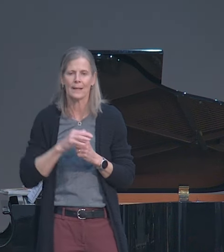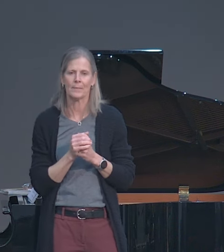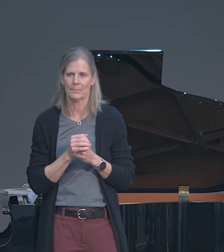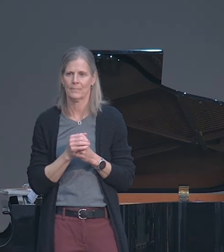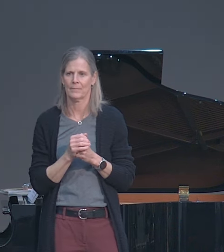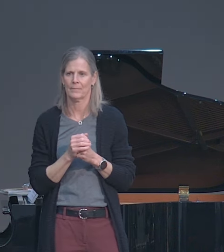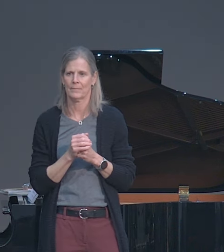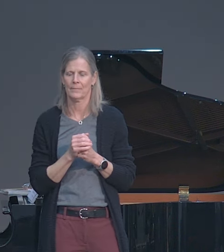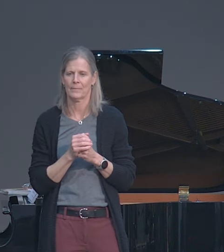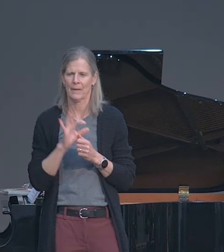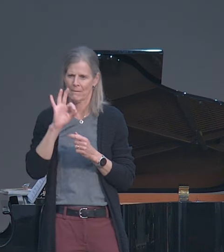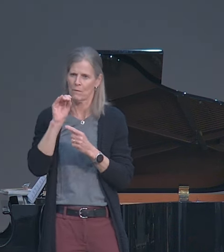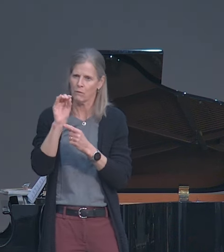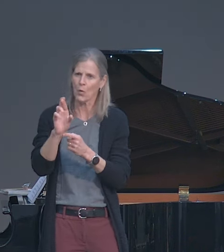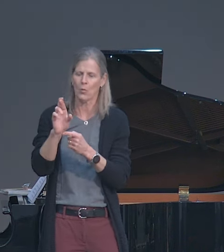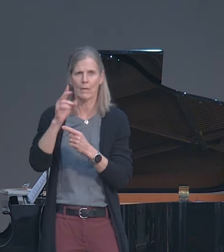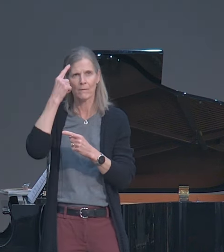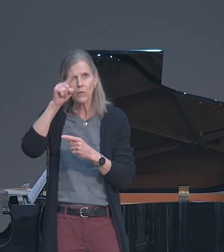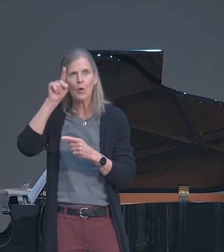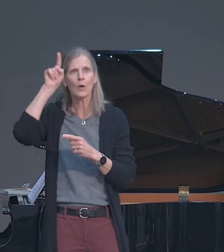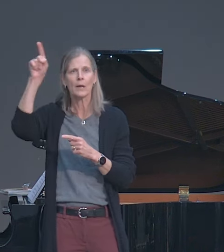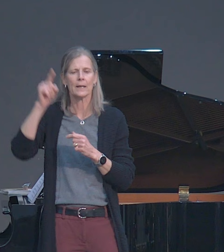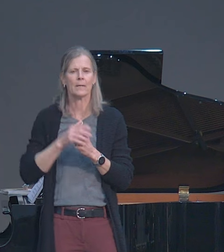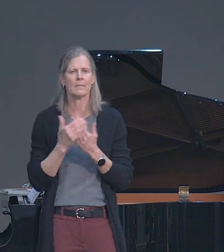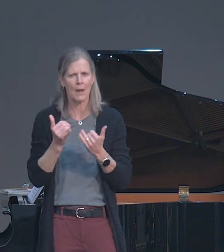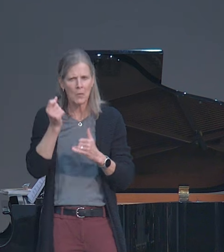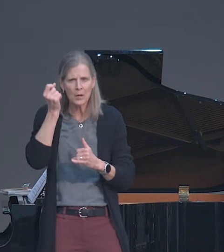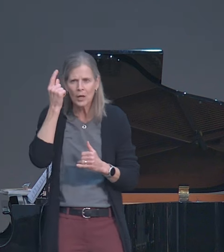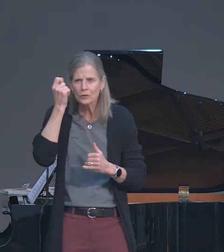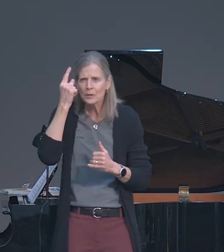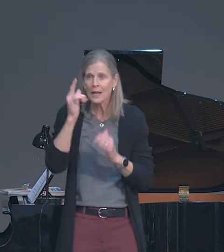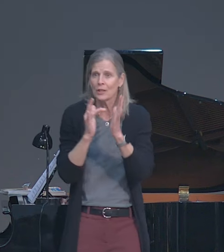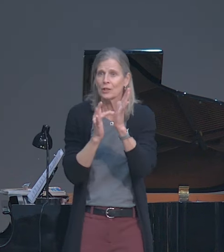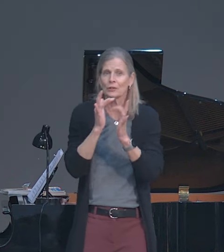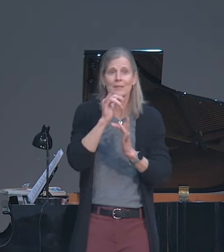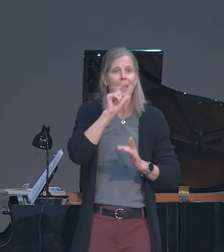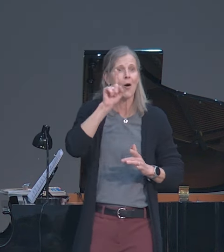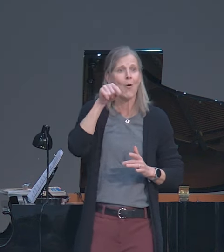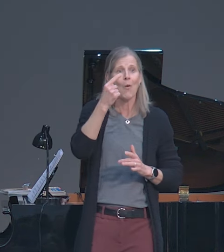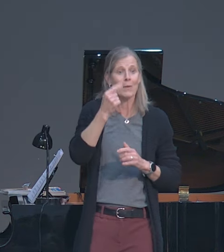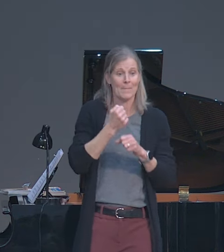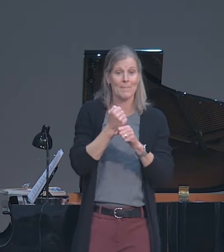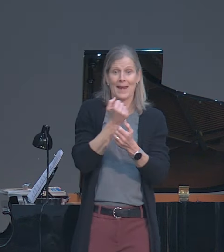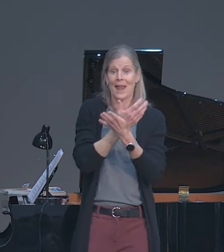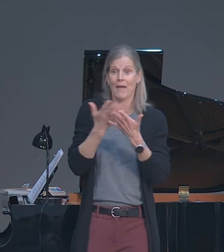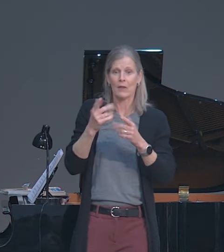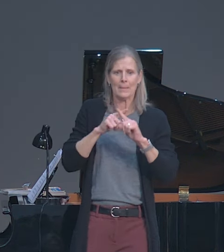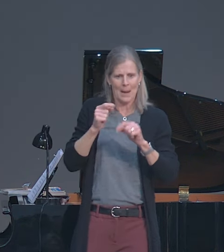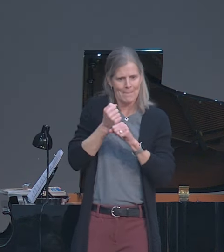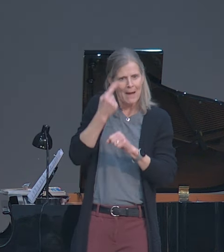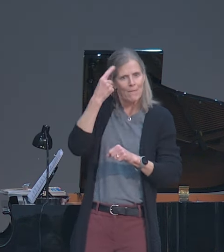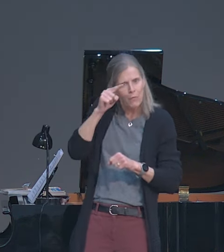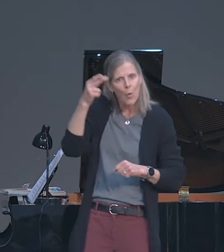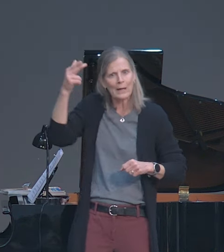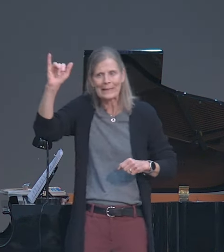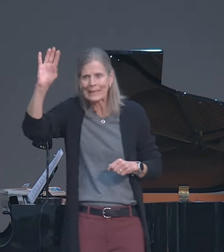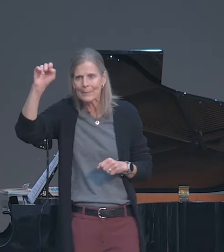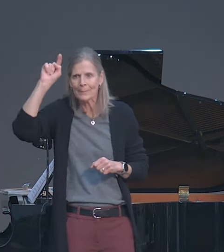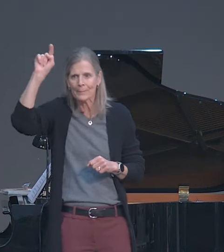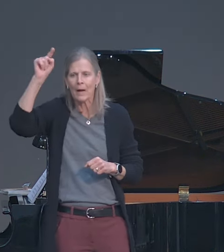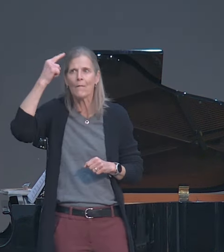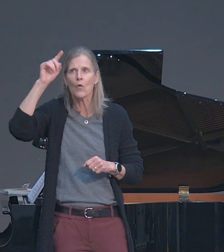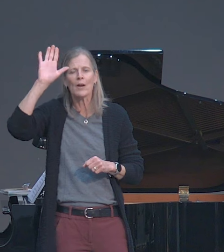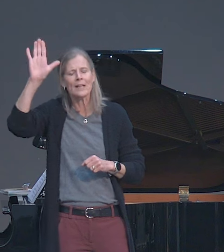For him. Let this grab you. Jesus not only created all of it, it was created for him. It was created